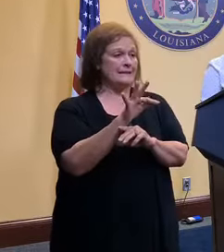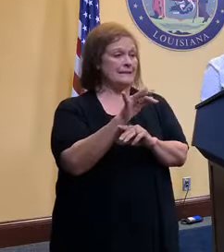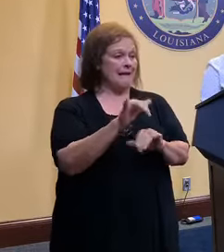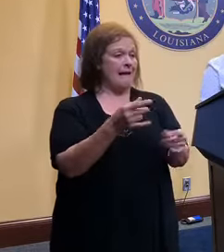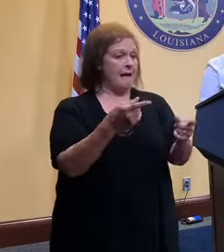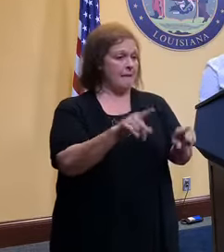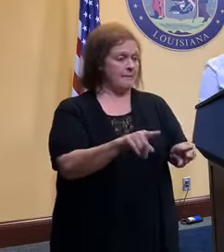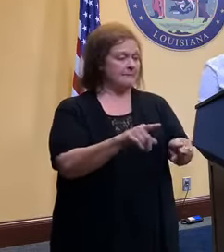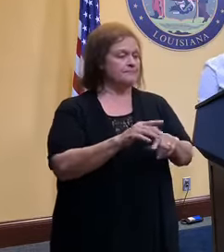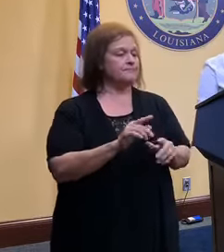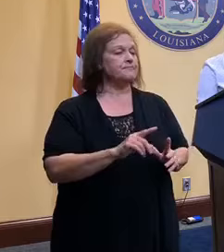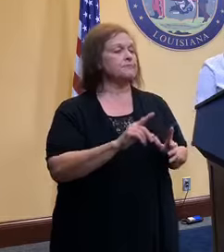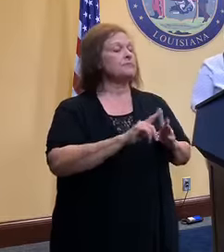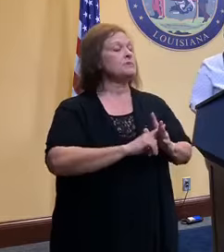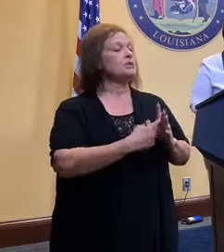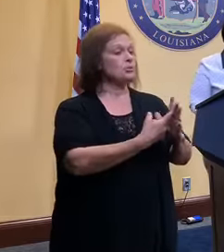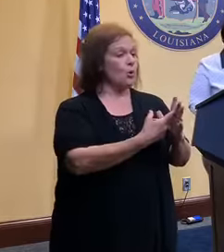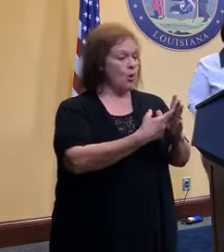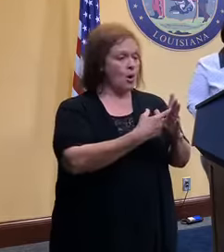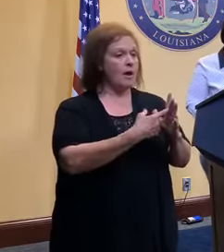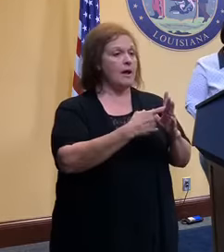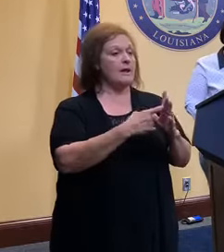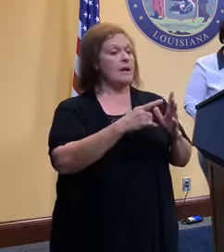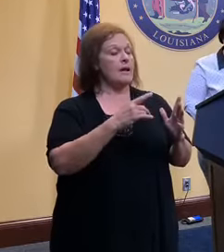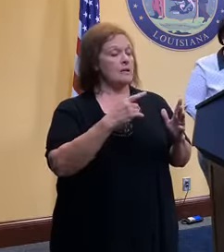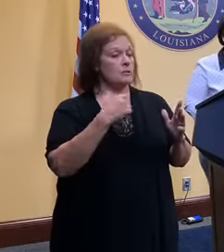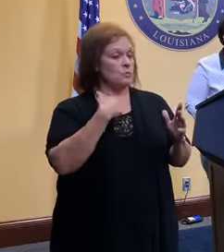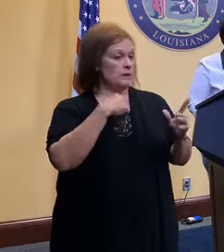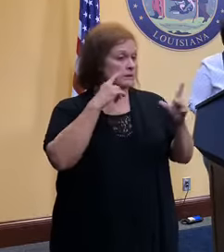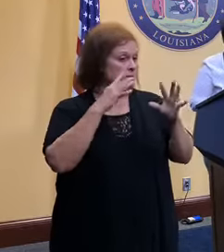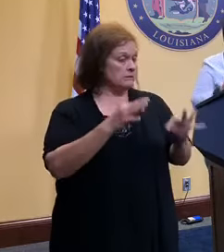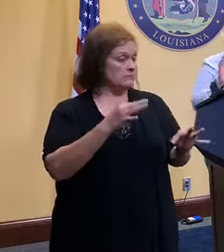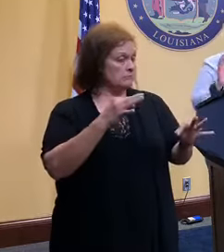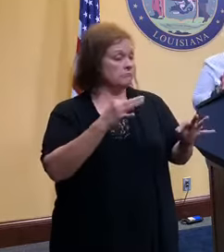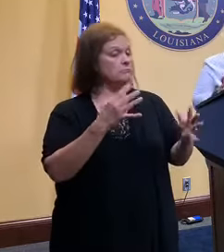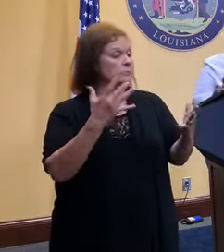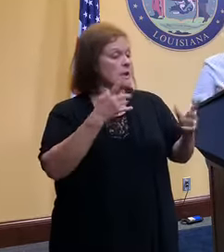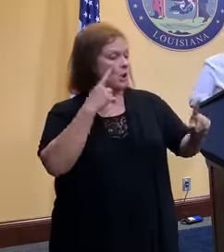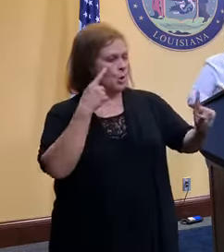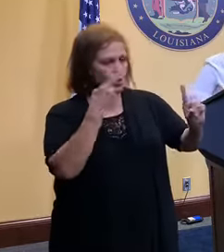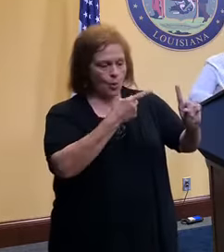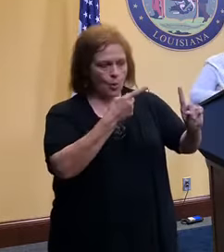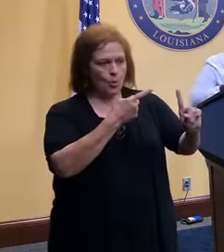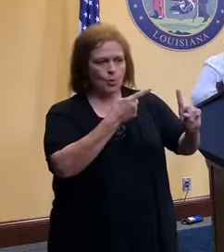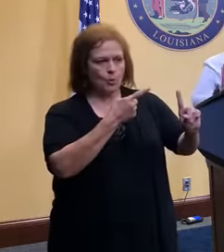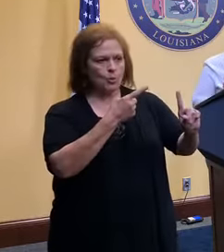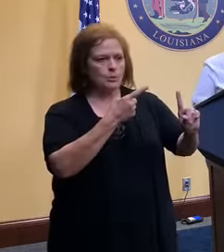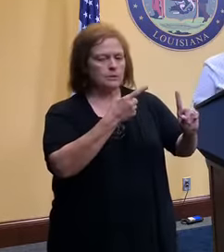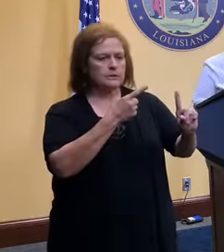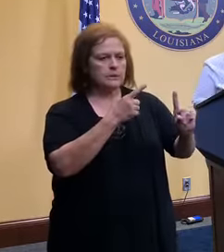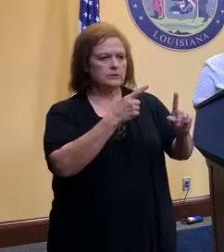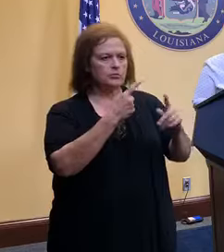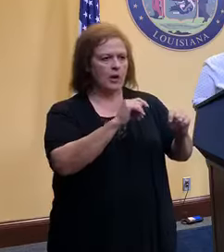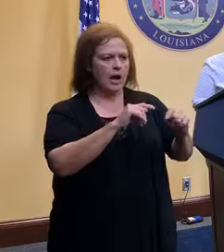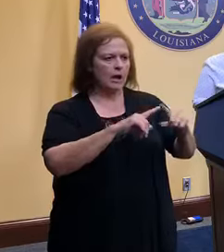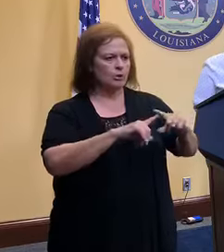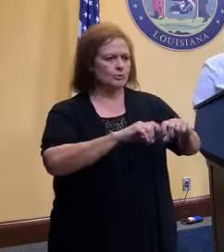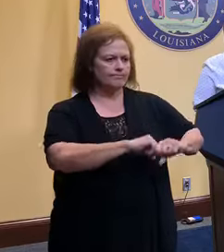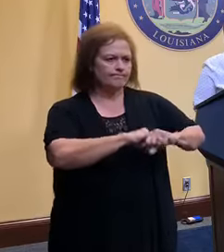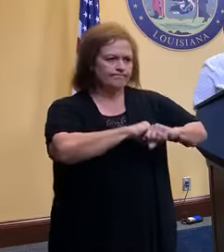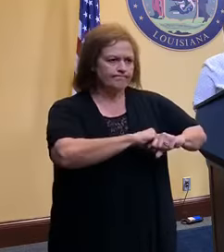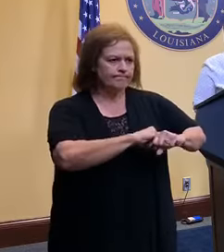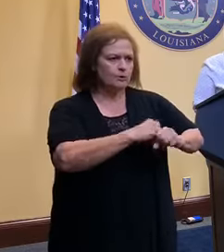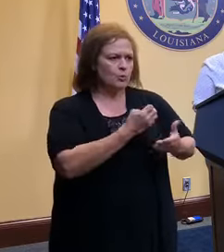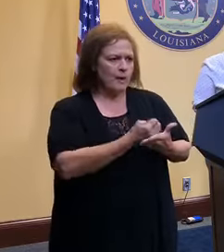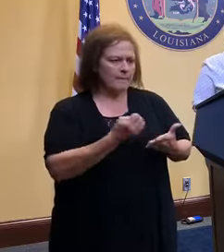2019. Initially, our immediate goal was to secure our environment. We talked about building that new house,